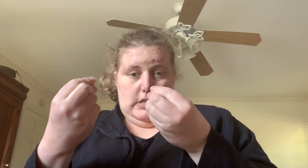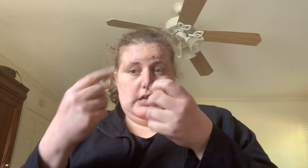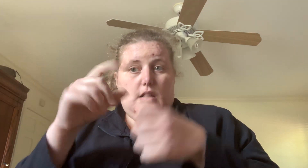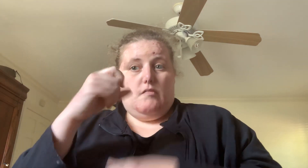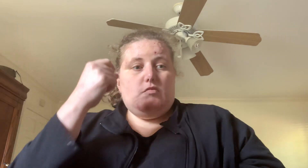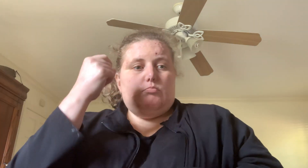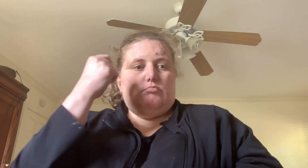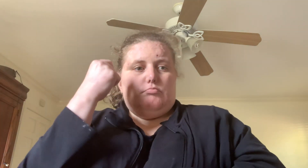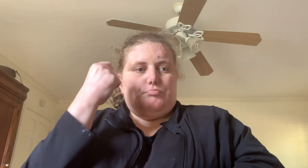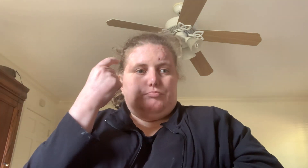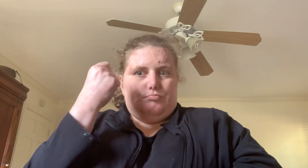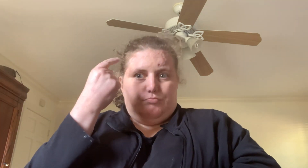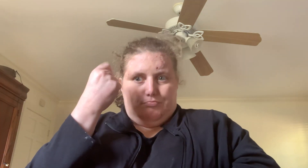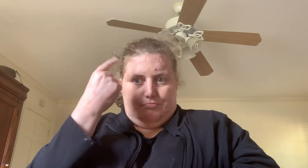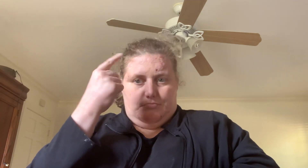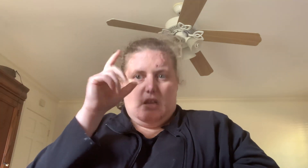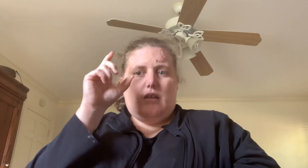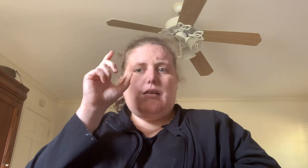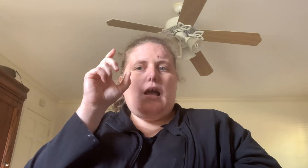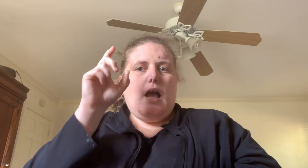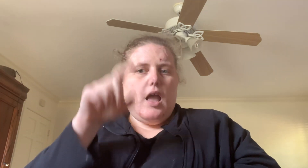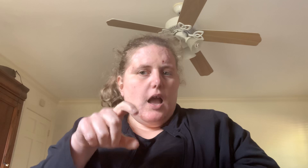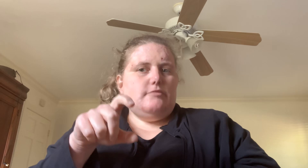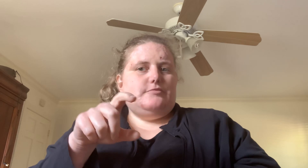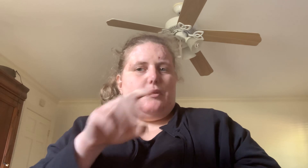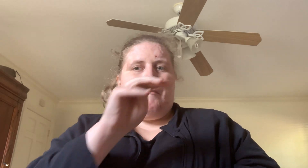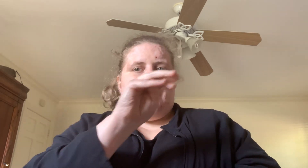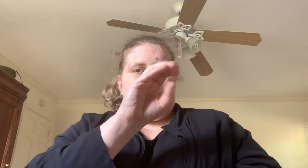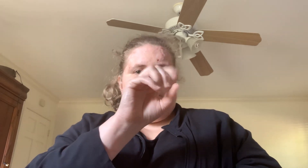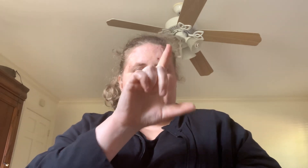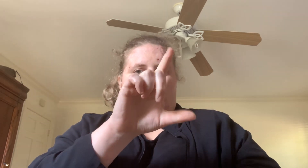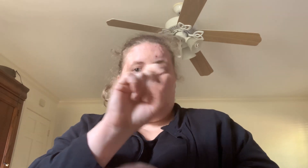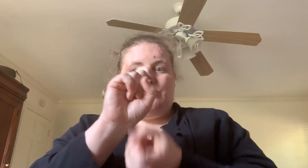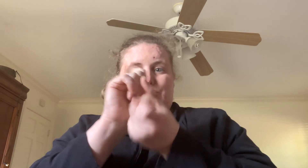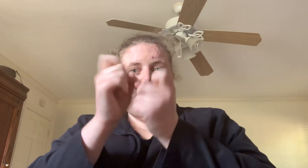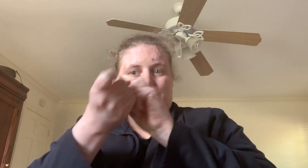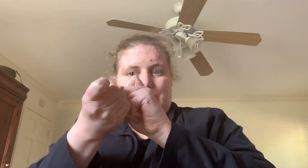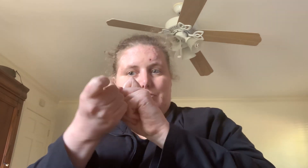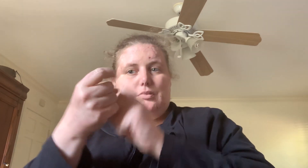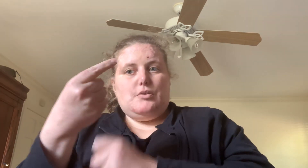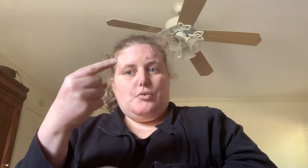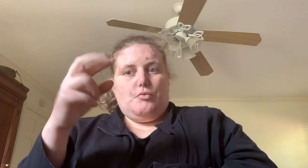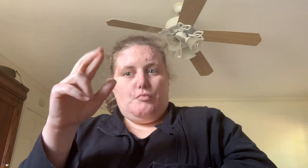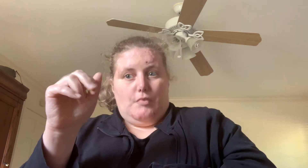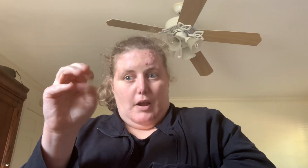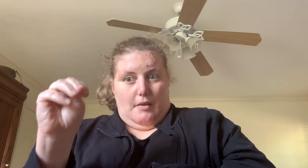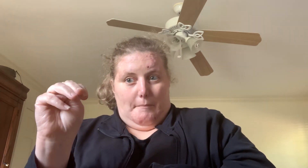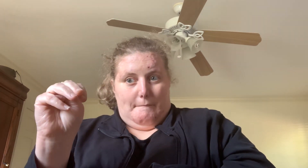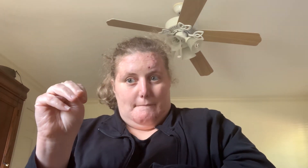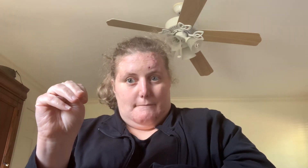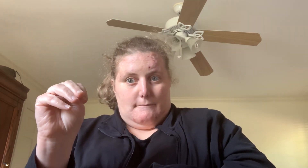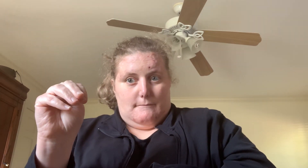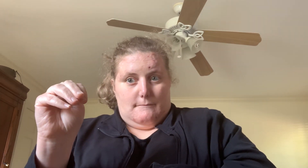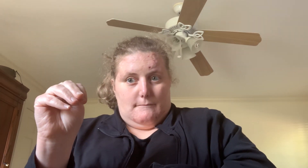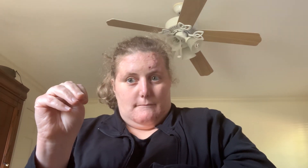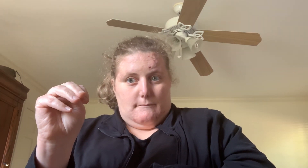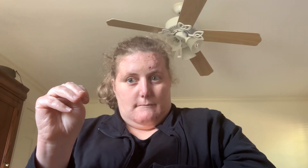understand that we're going from moles to grams. But we also then first must know how many moles of